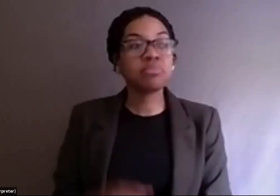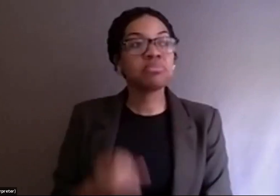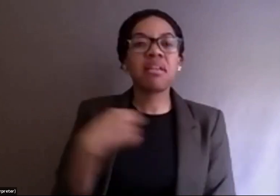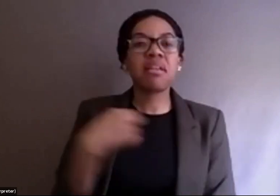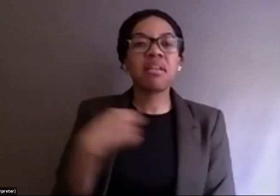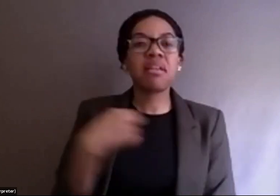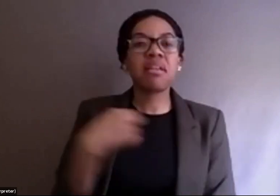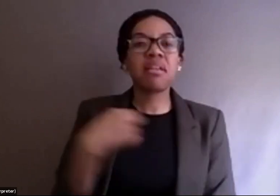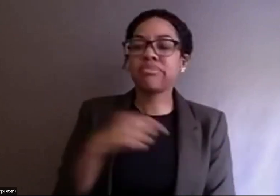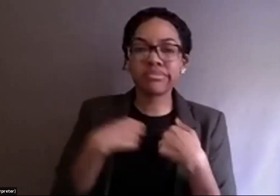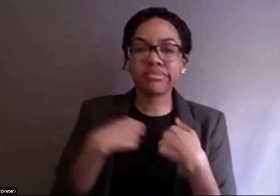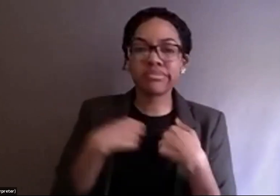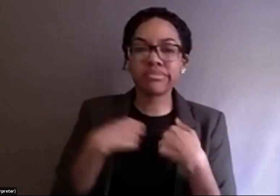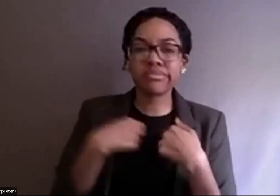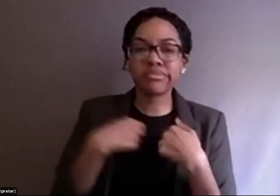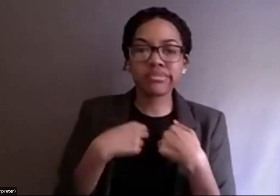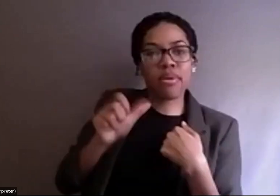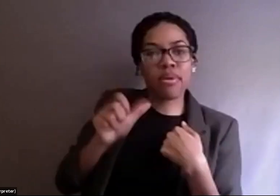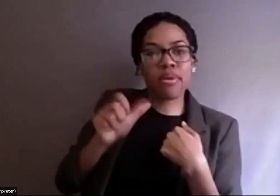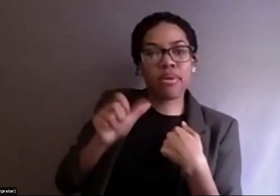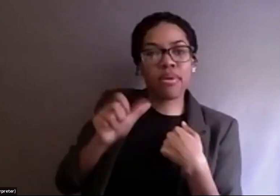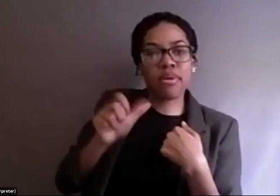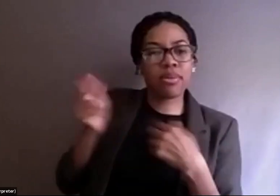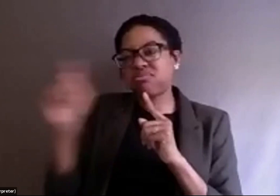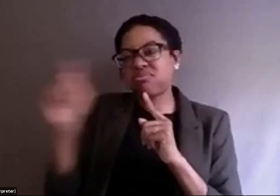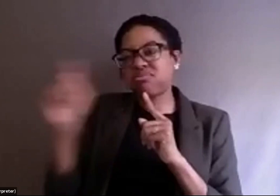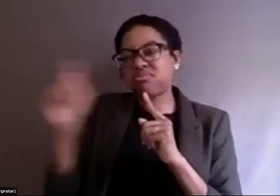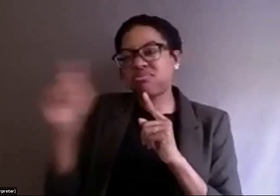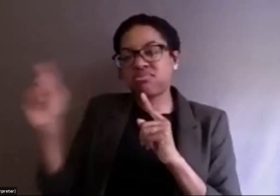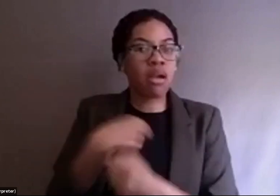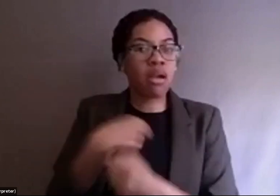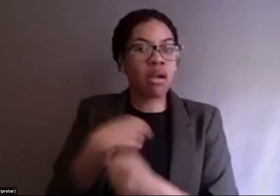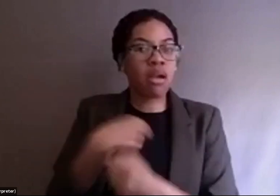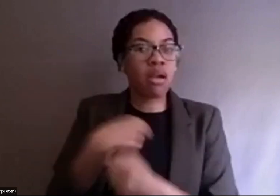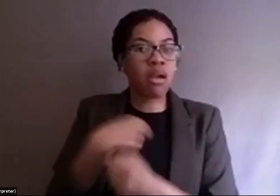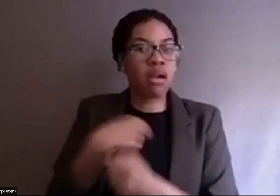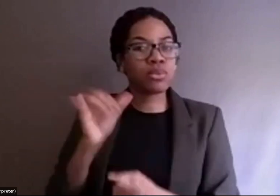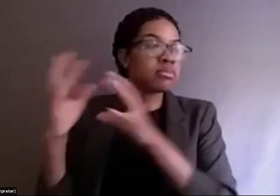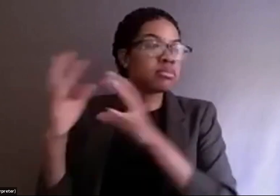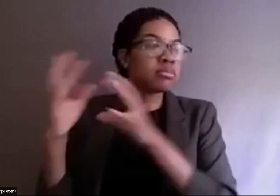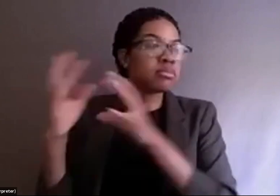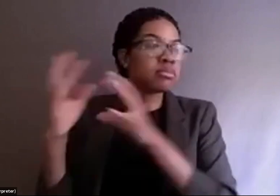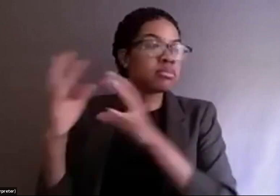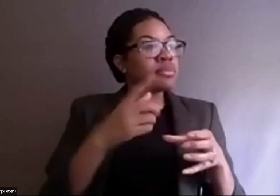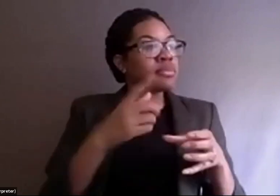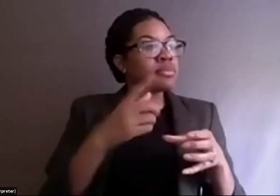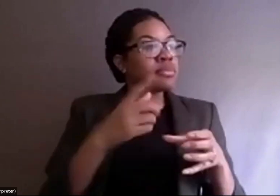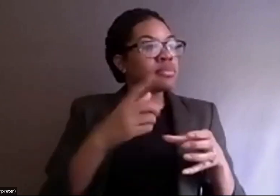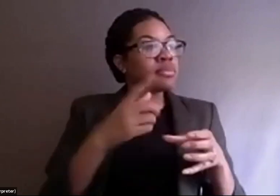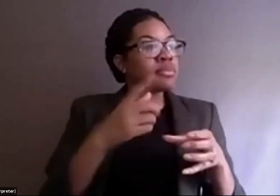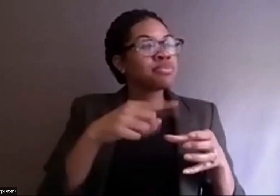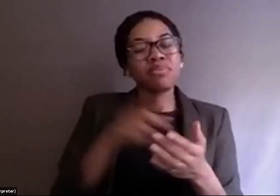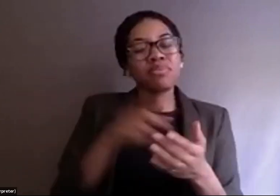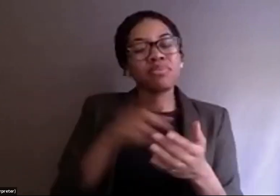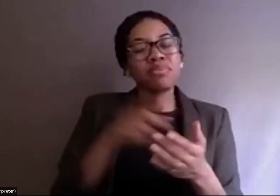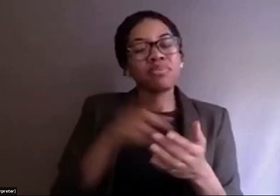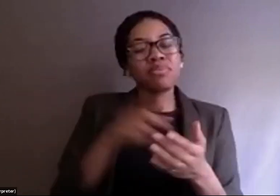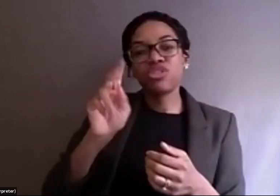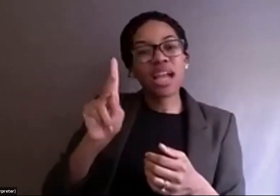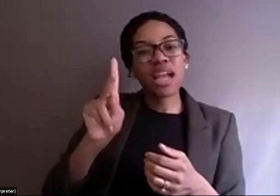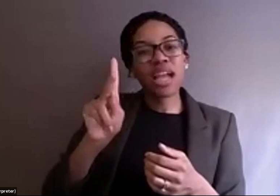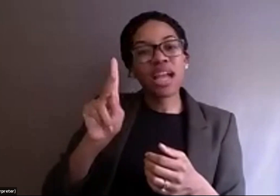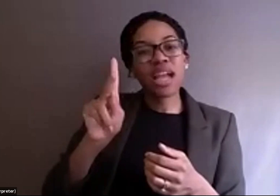got together and went in there. And fortunately, we had Jack Menace, who was a